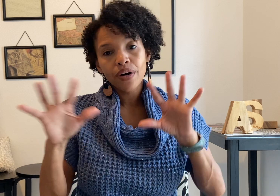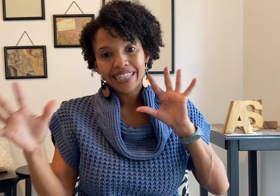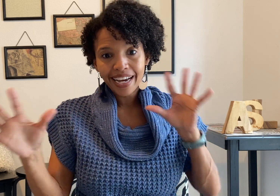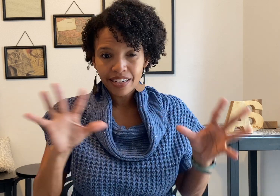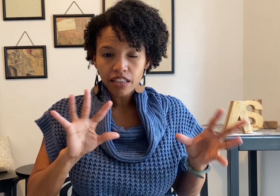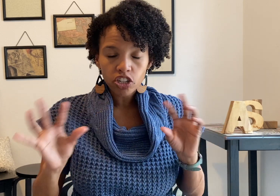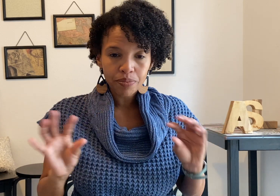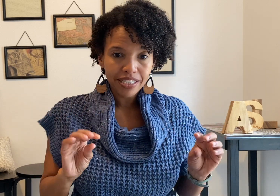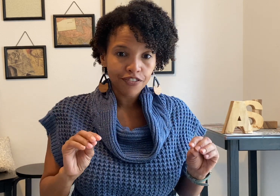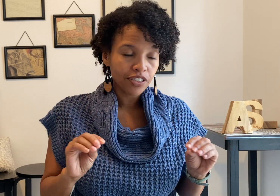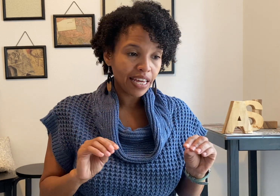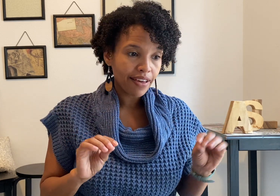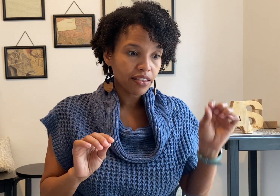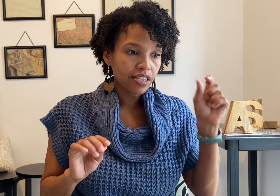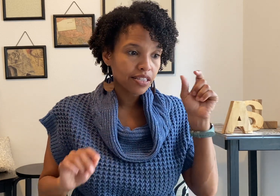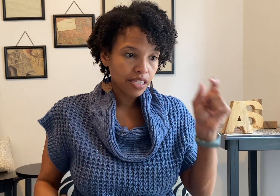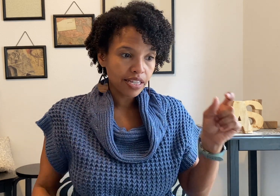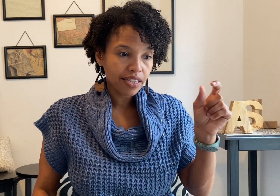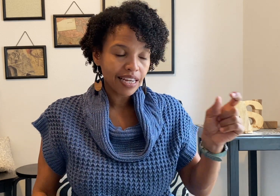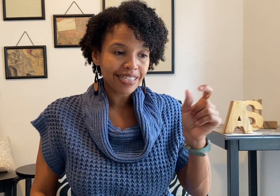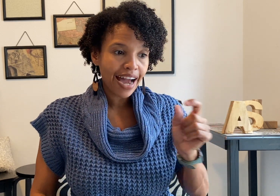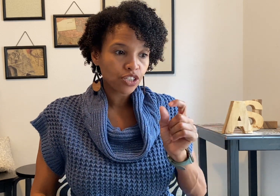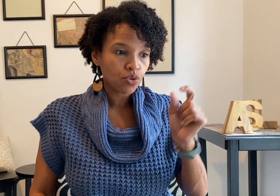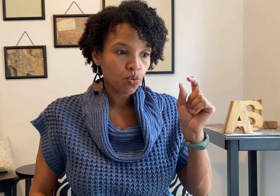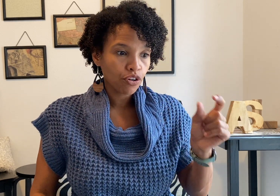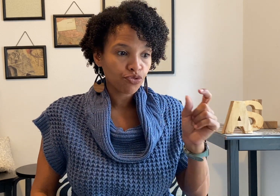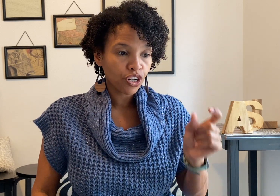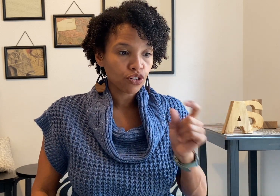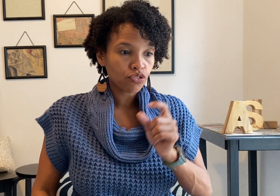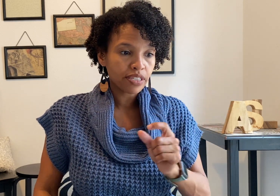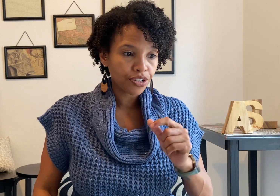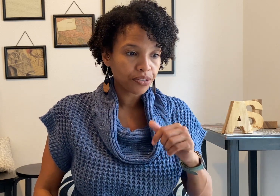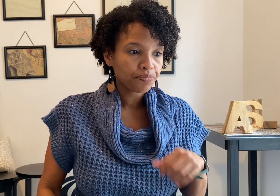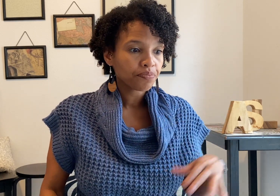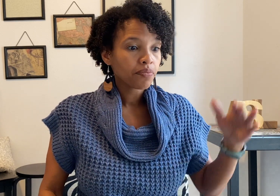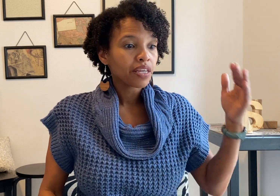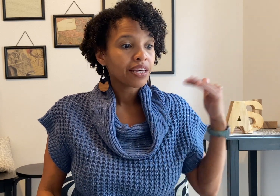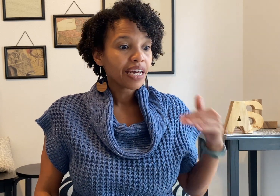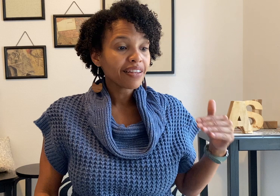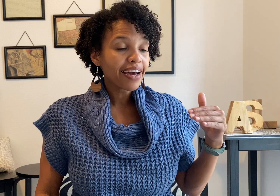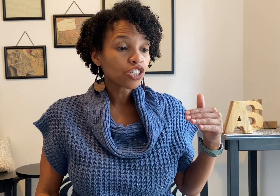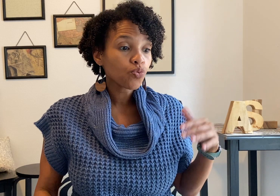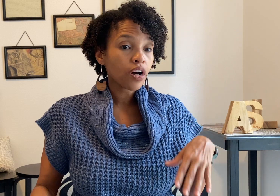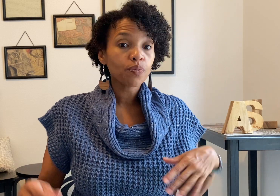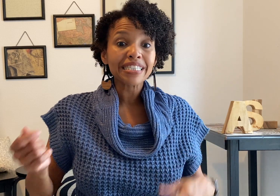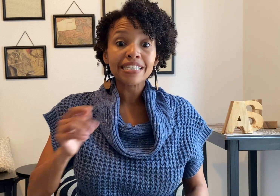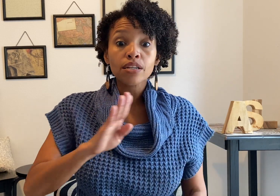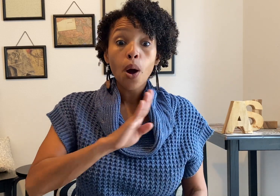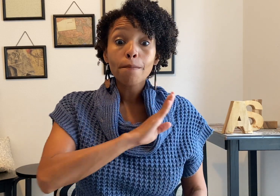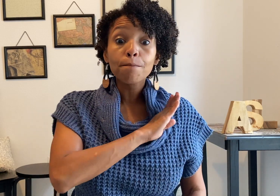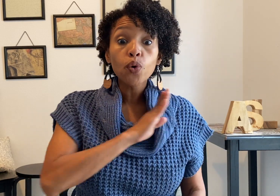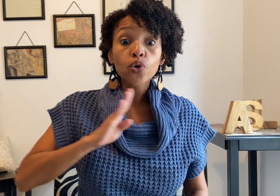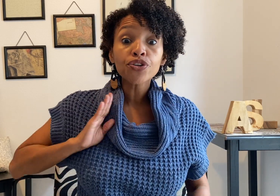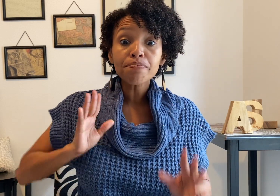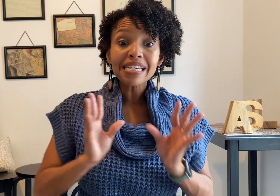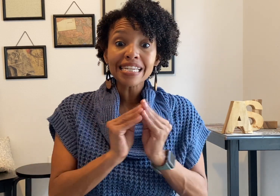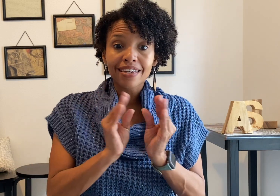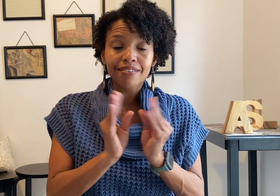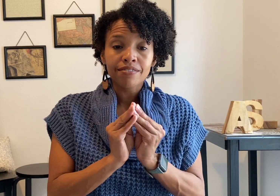signed it a little bit differently than the exact words rehearsal, dinner. In the next one, we did board meeting. So we